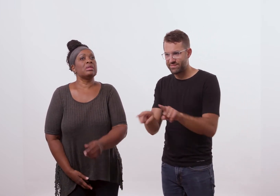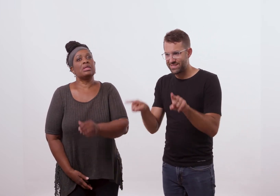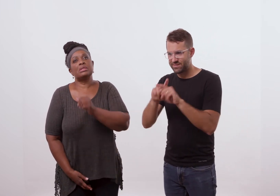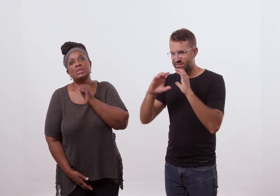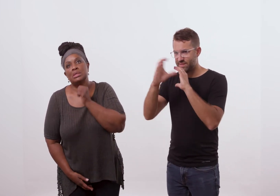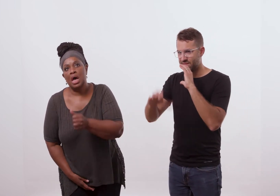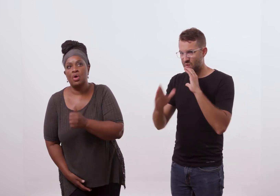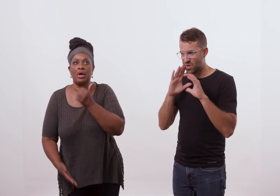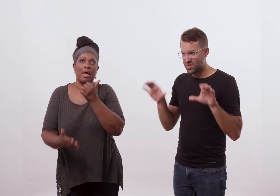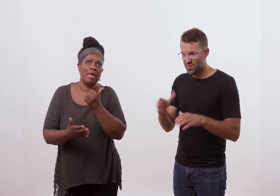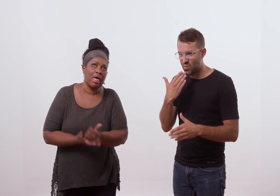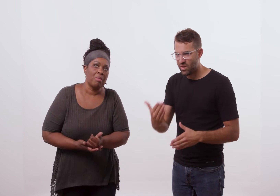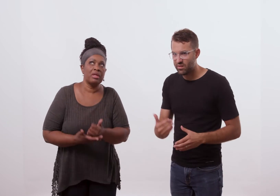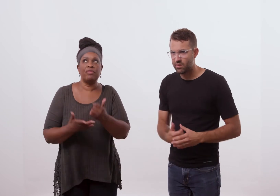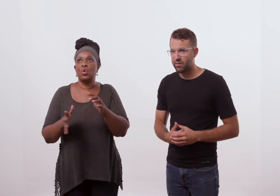leave.